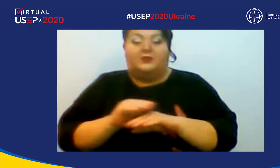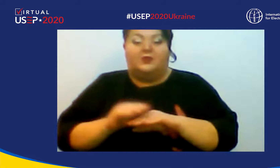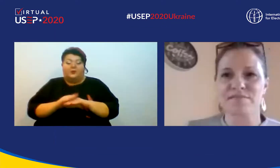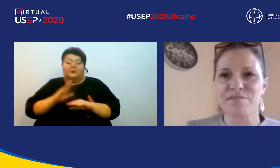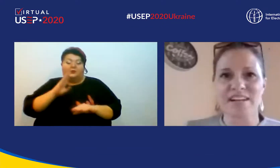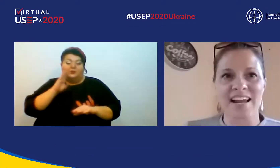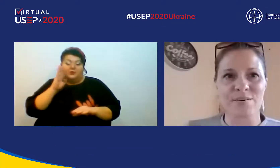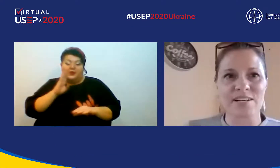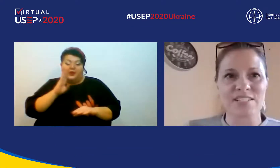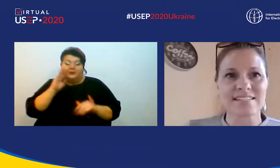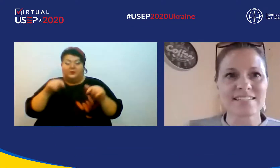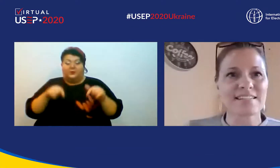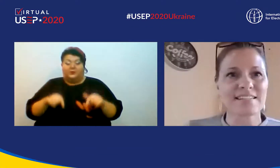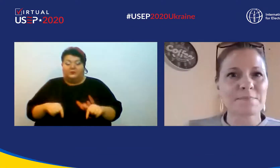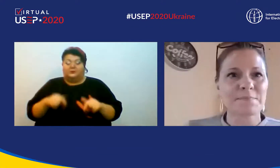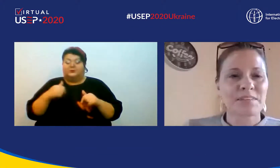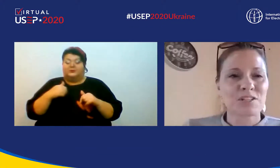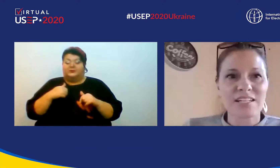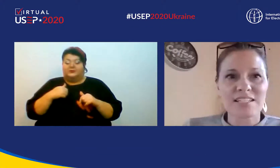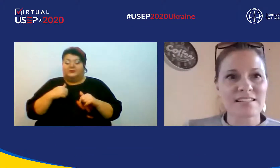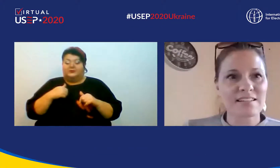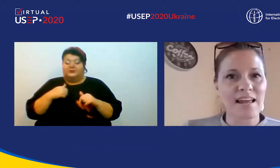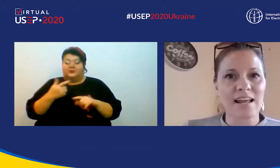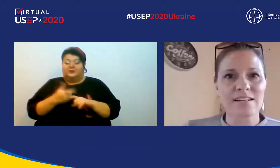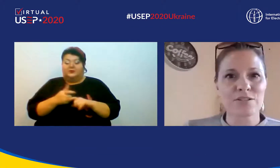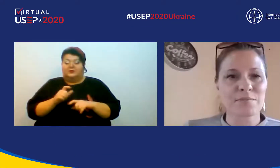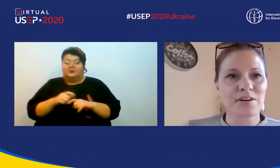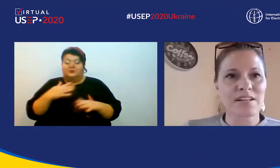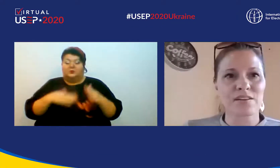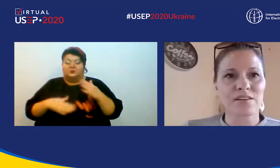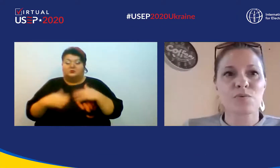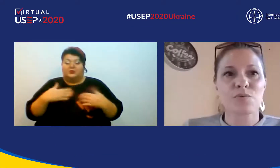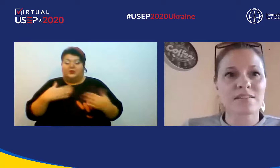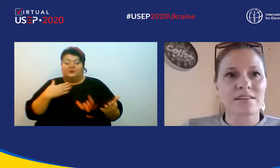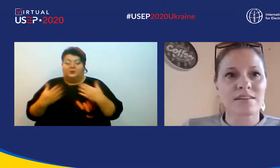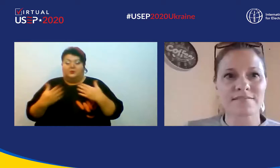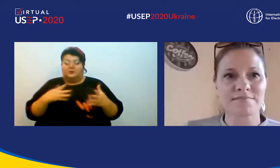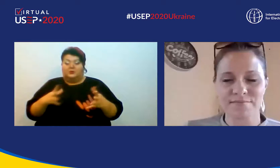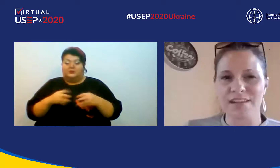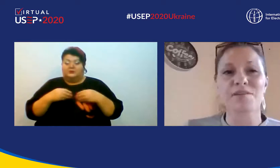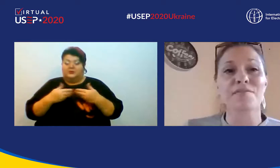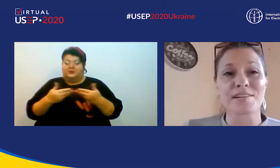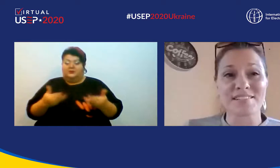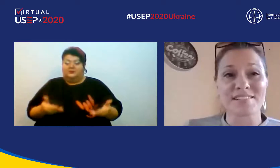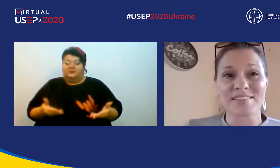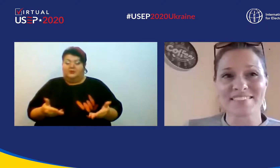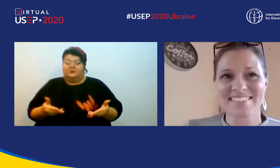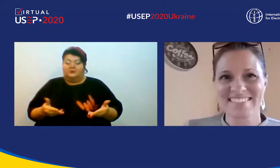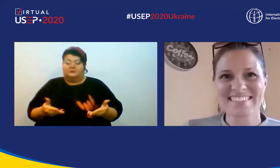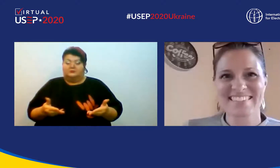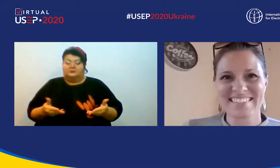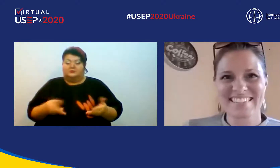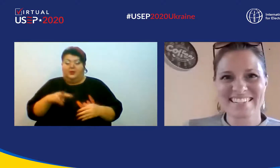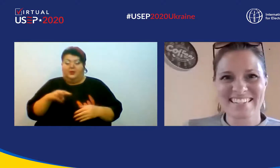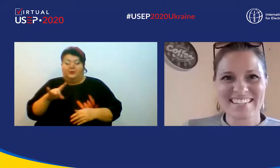guys, and feel free to ask questions. Should I just head on into it, Meredith? Or do you want? Oh, yeah, I'm you have happy to questions ask you questions, or